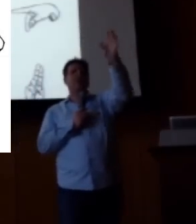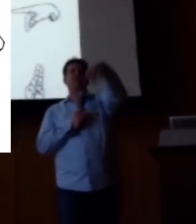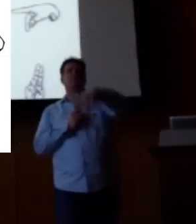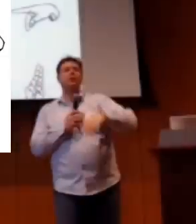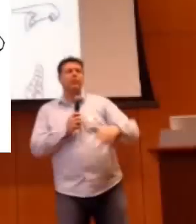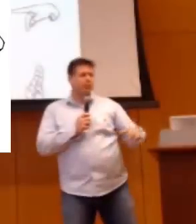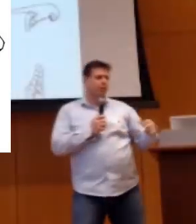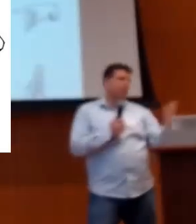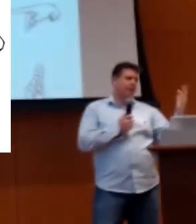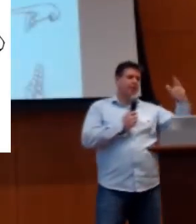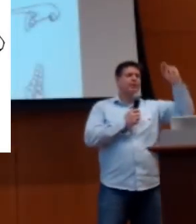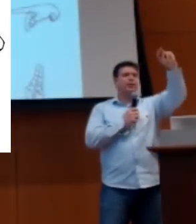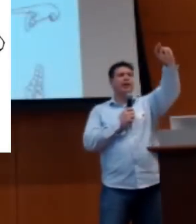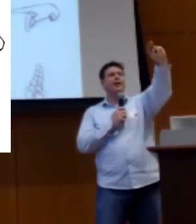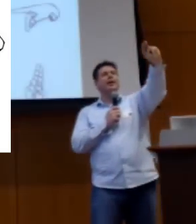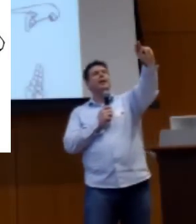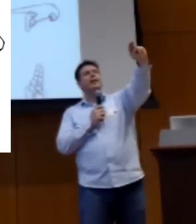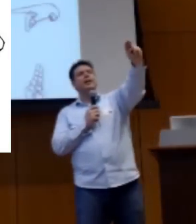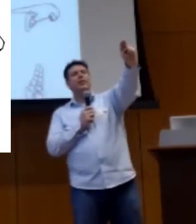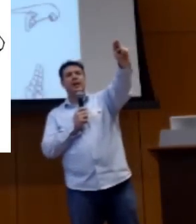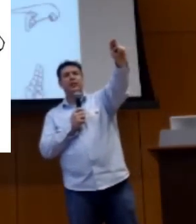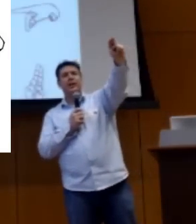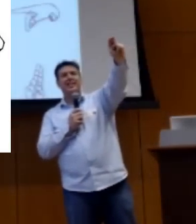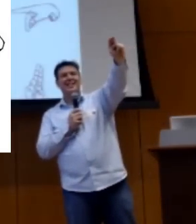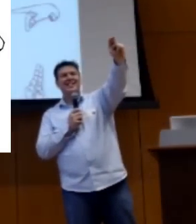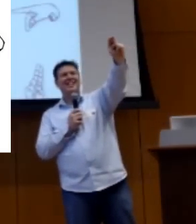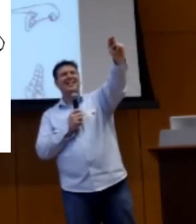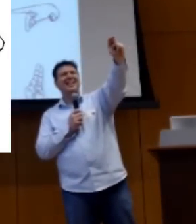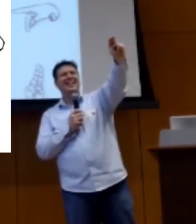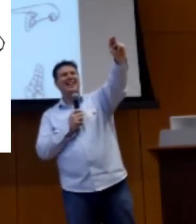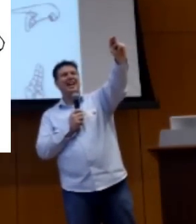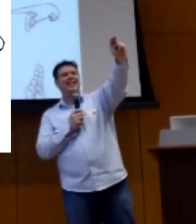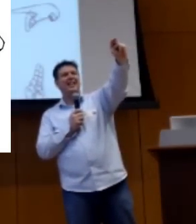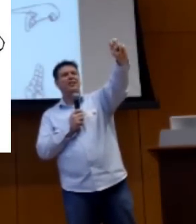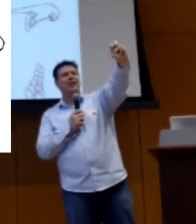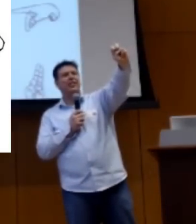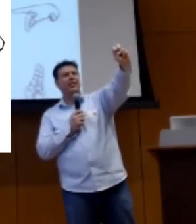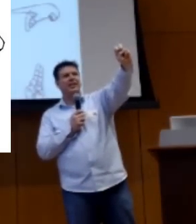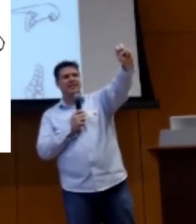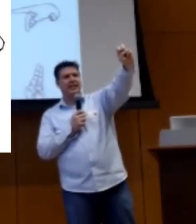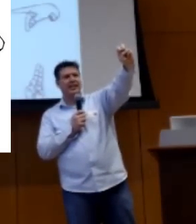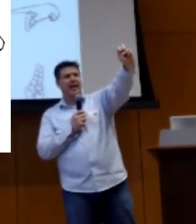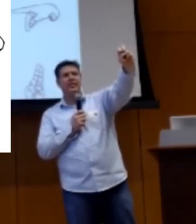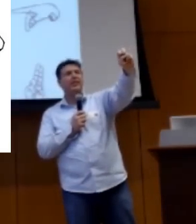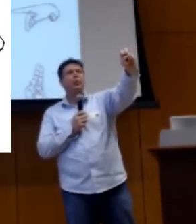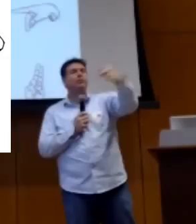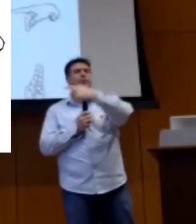I'll leave them off. Oh, well, whatever. It's okay. The N looked like this, and the E looked like this. And neither one of those